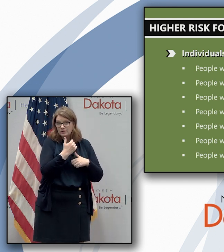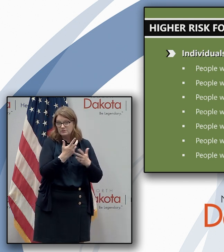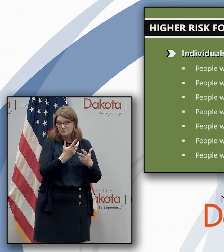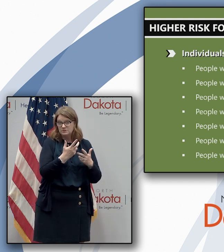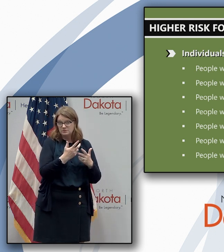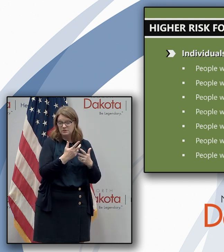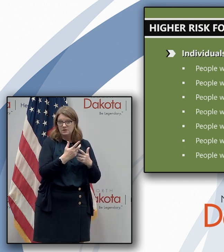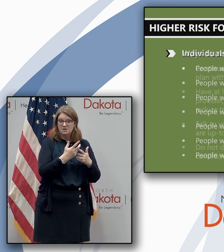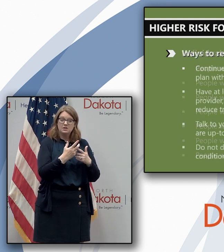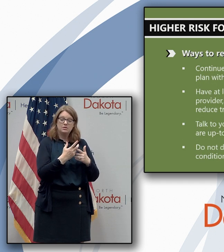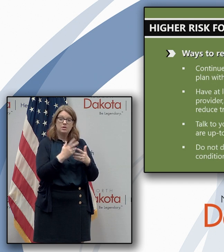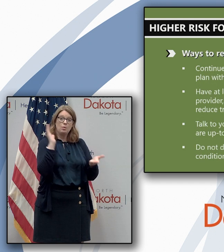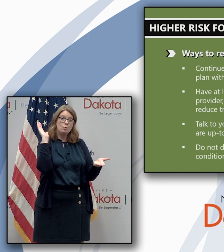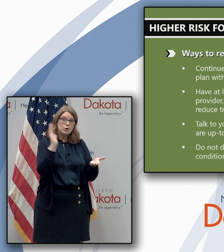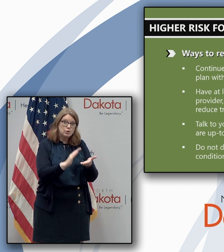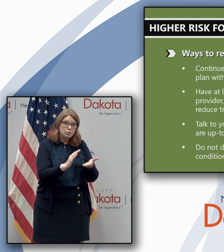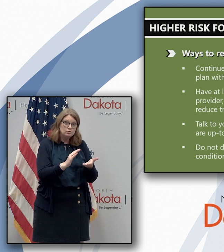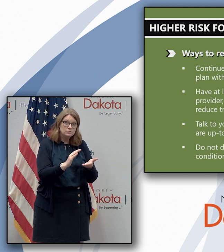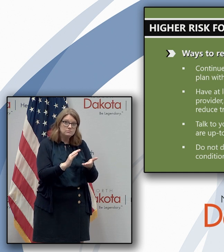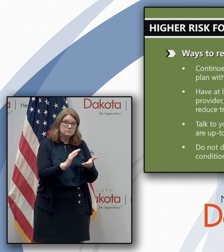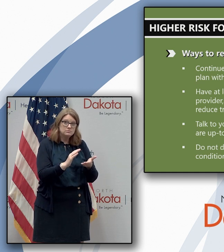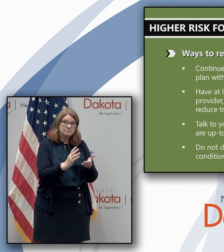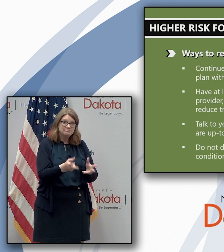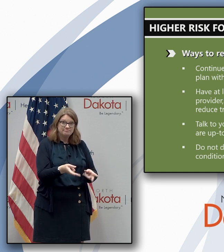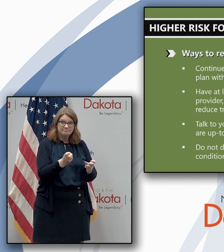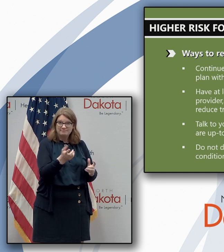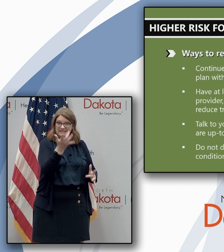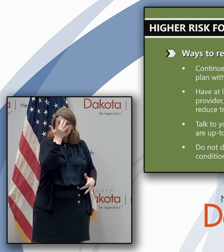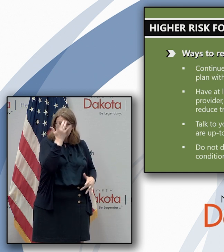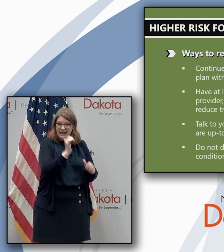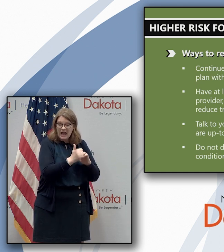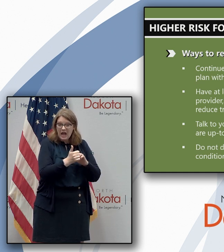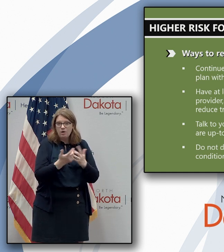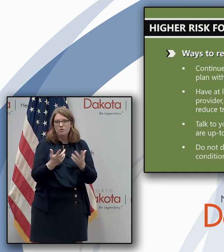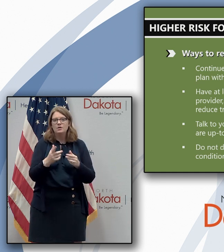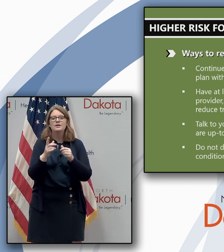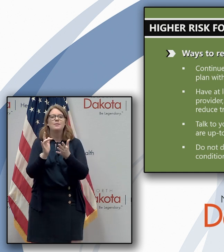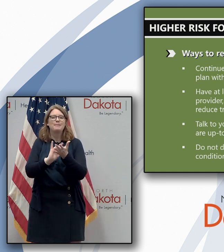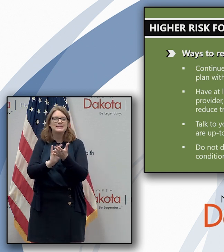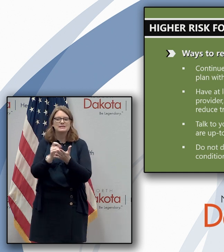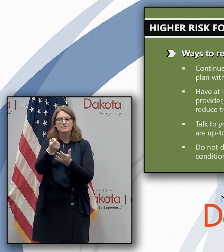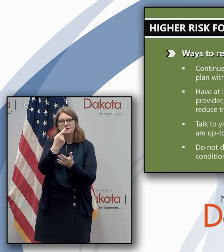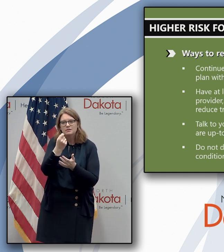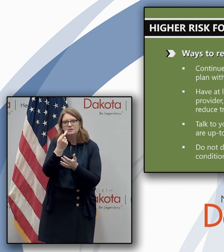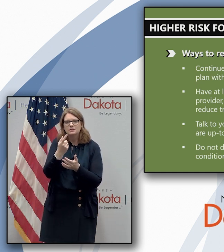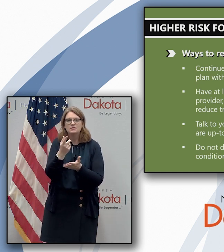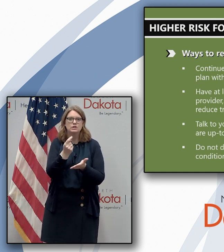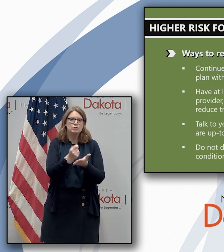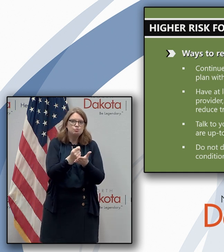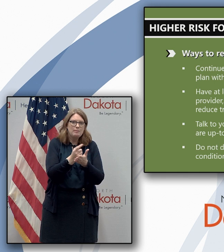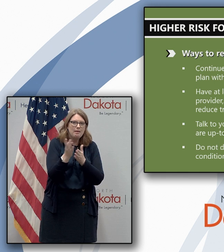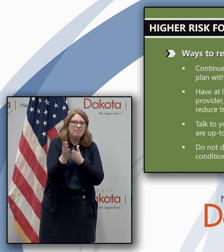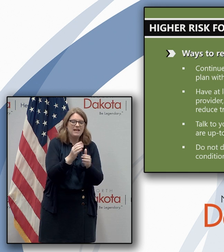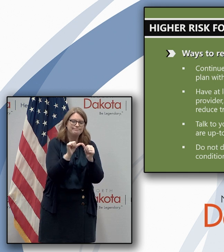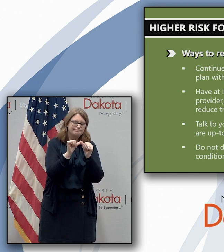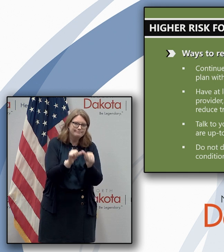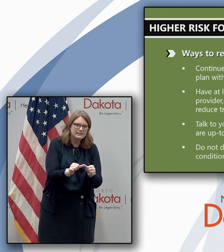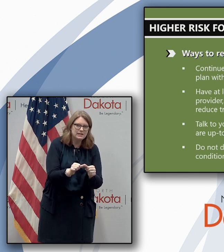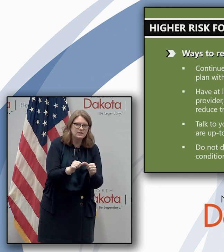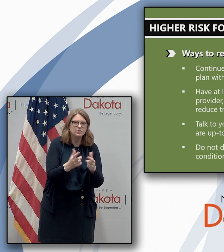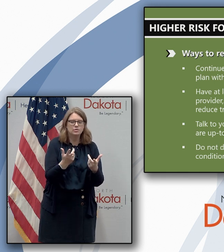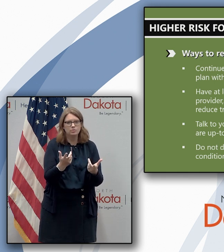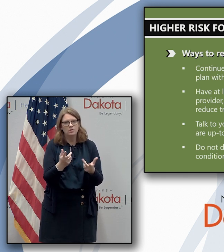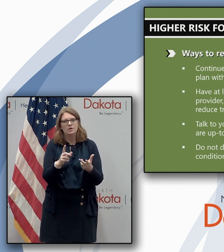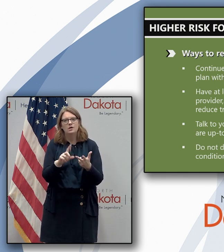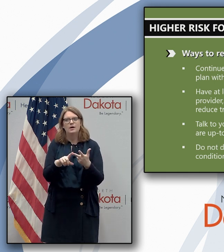sick, and these are some common sense things. Of course, again, continue your medications. Don't change your treatment plan without talking to your doctor.